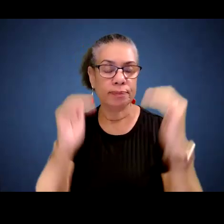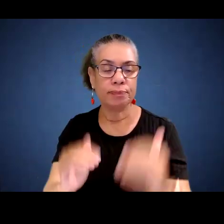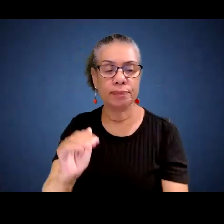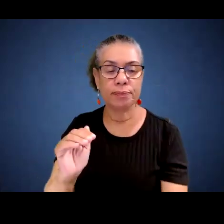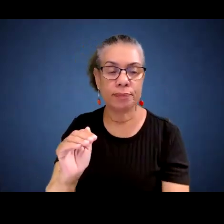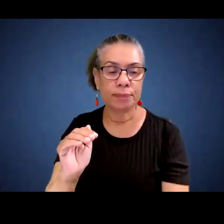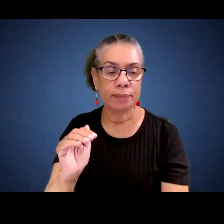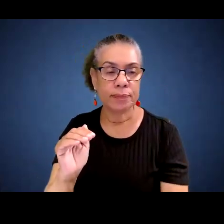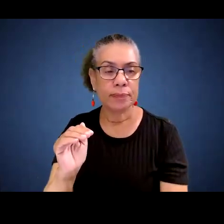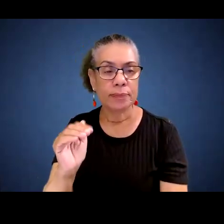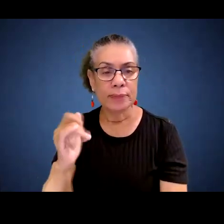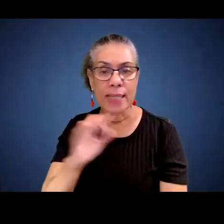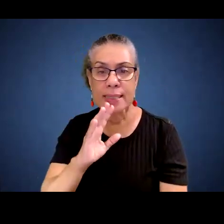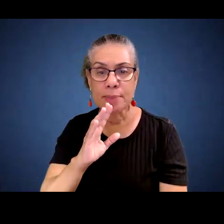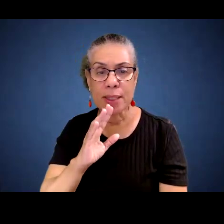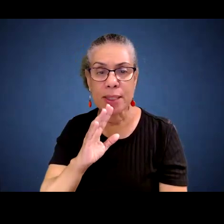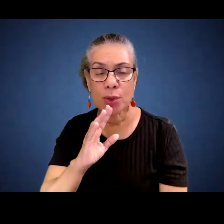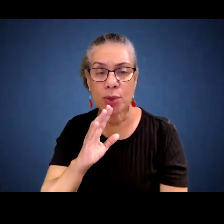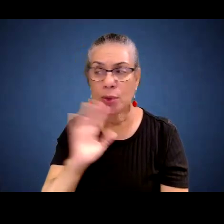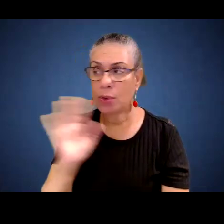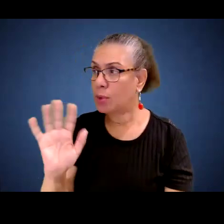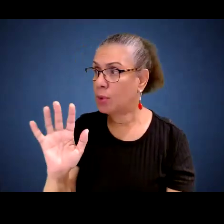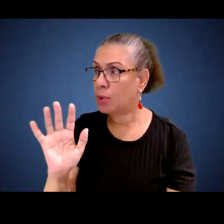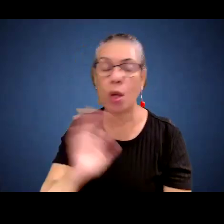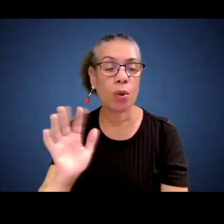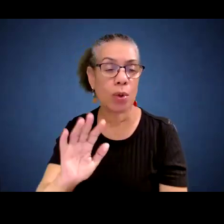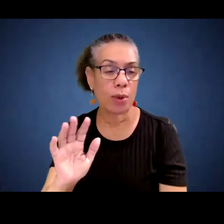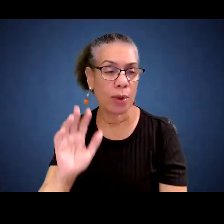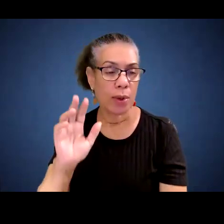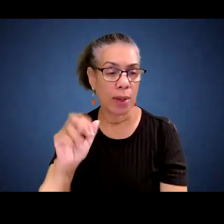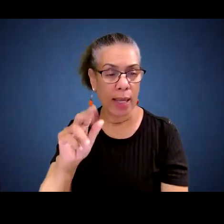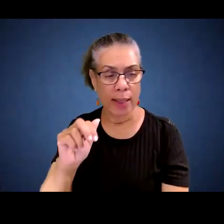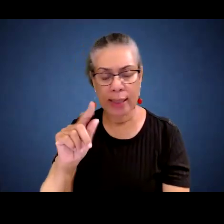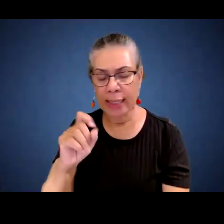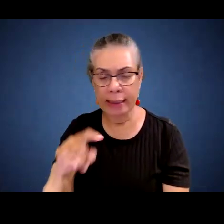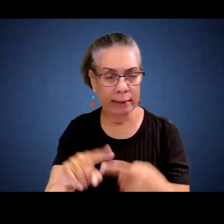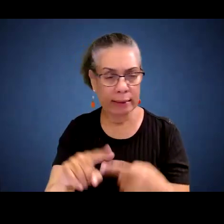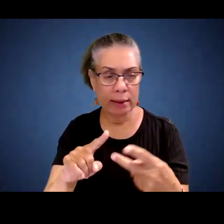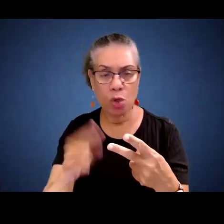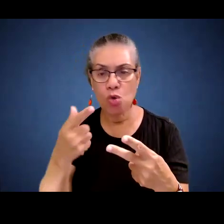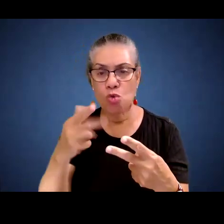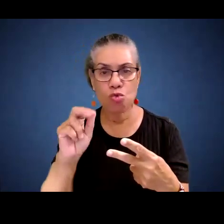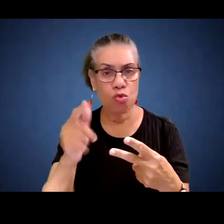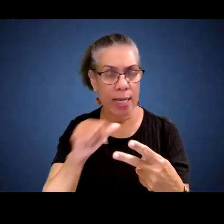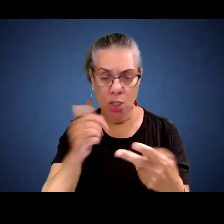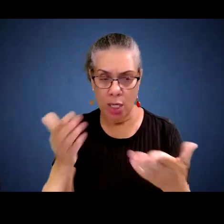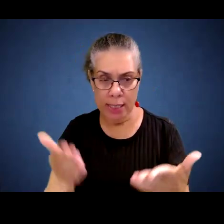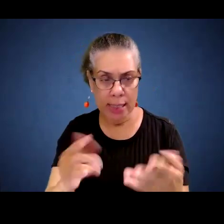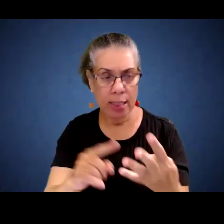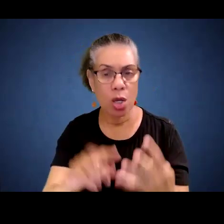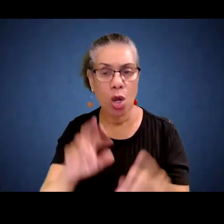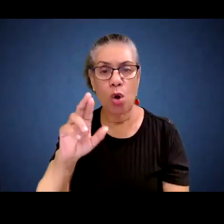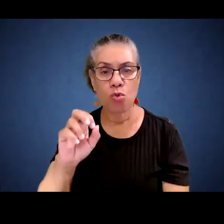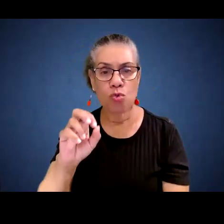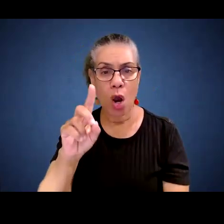she going to speak? No. Okay, thank you. Alan Lipkin is not in the meeting. Greg Peterson is not in the meeting. Rodney